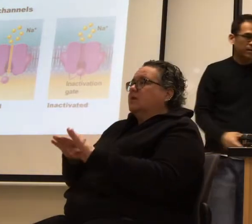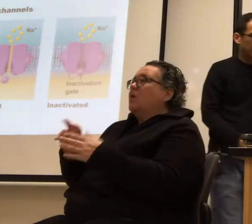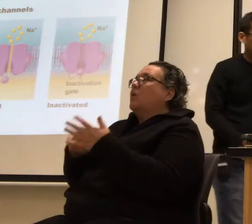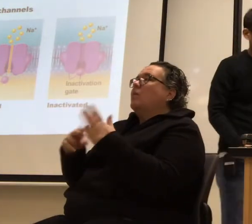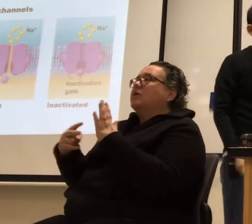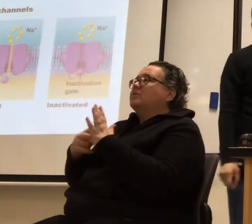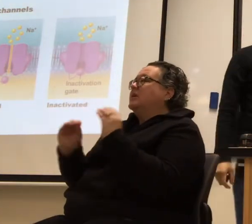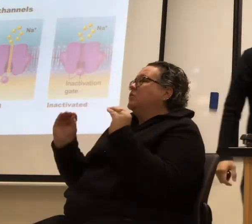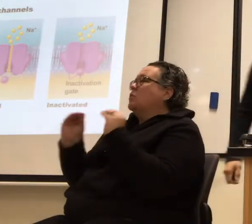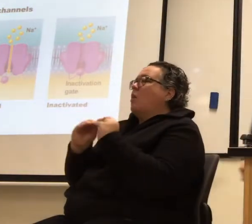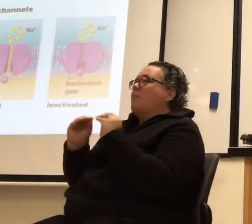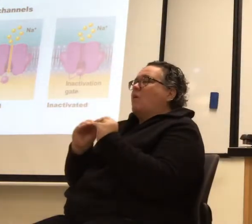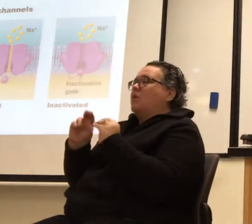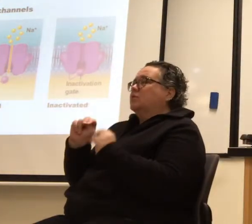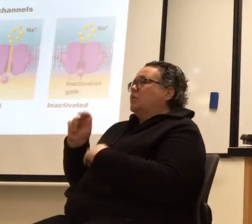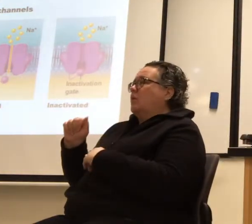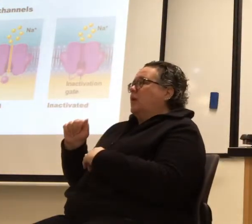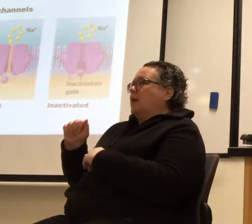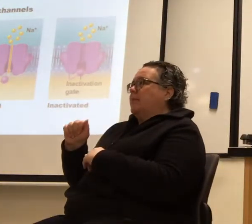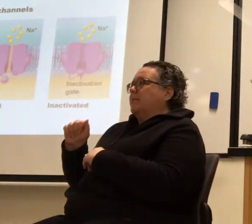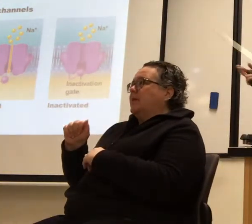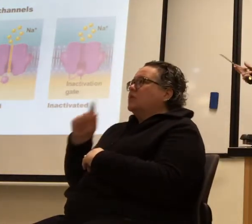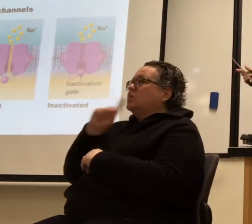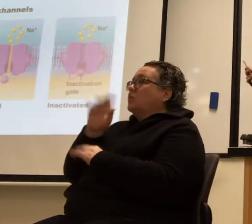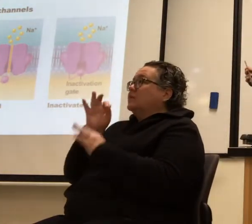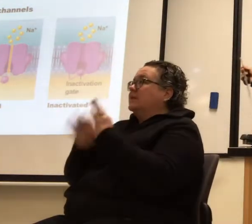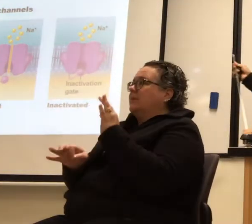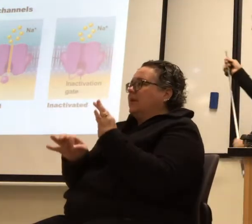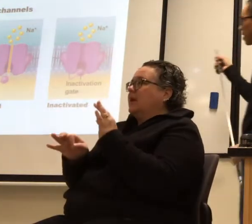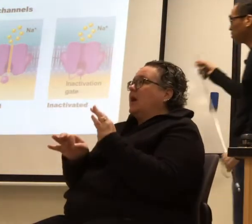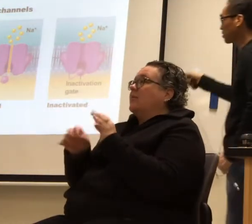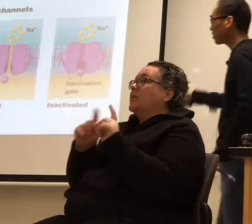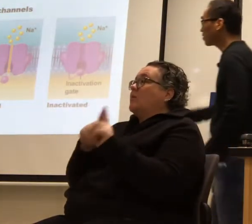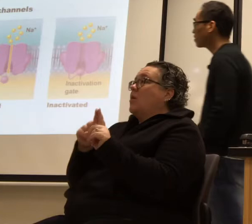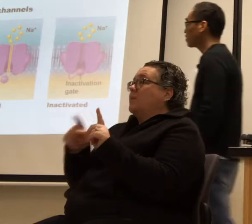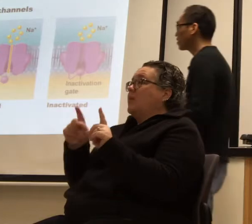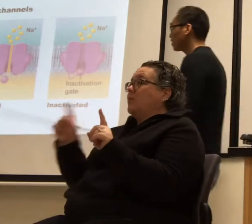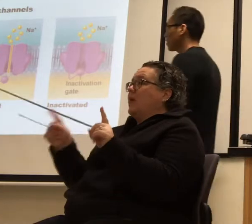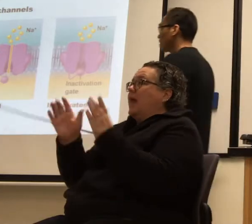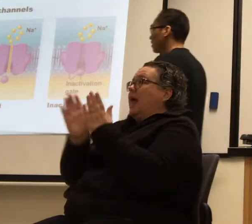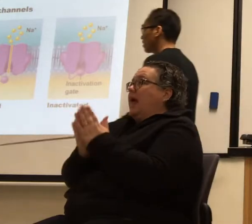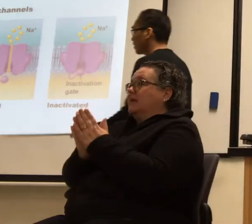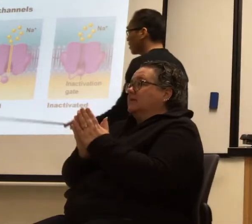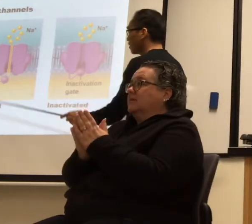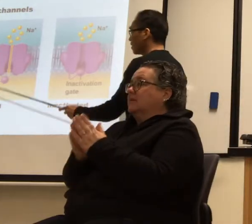simply, we're going to point to each frame. I'm going to ask you a question here.